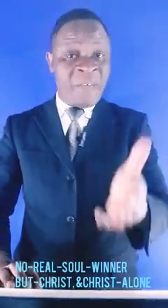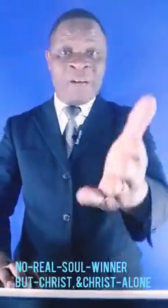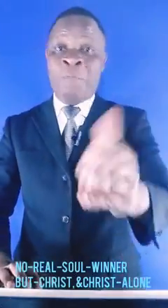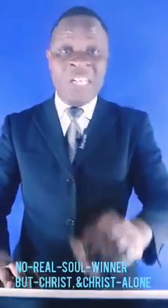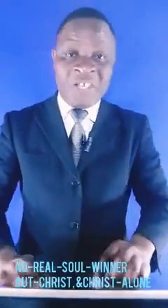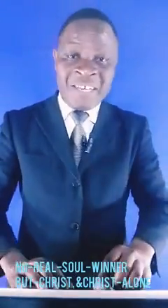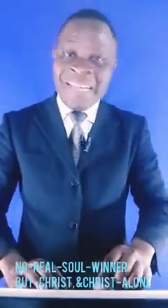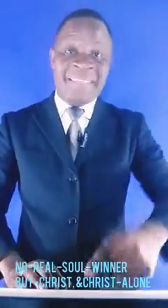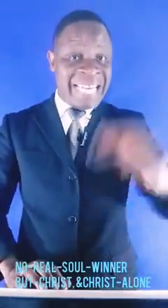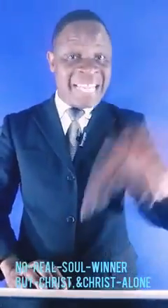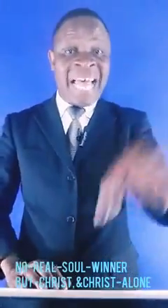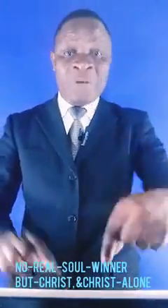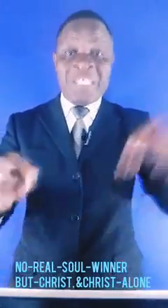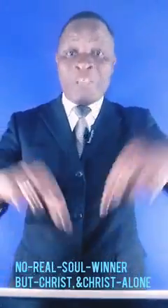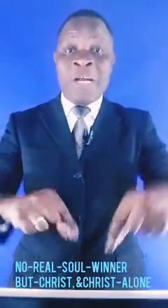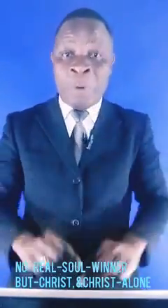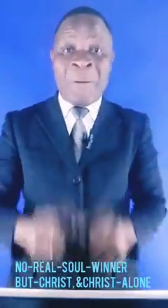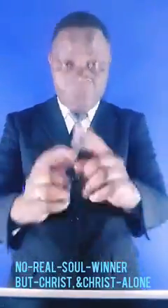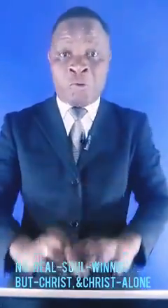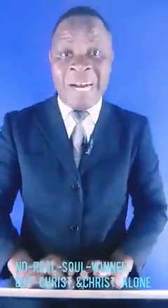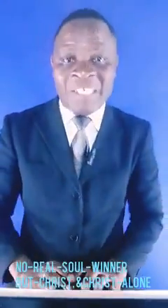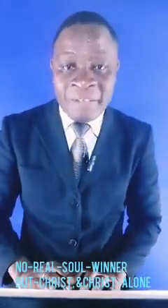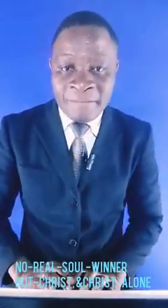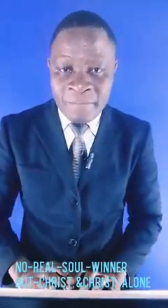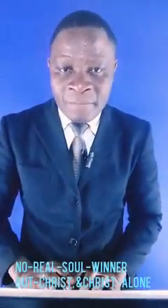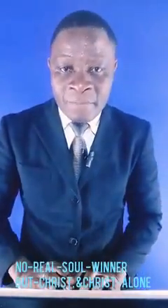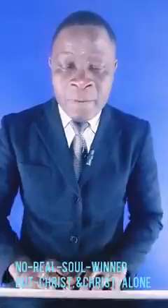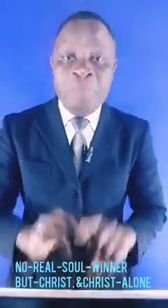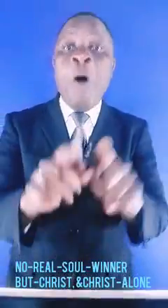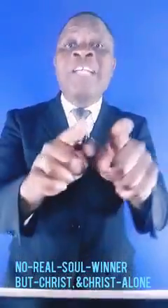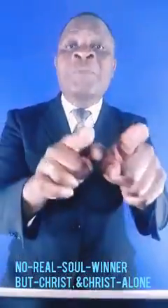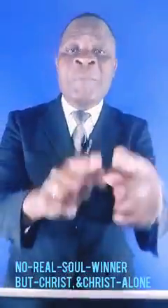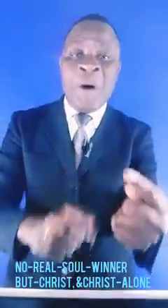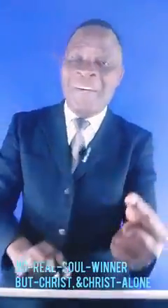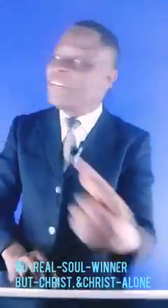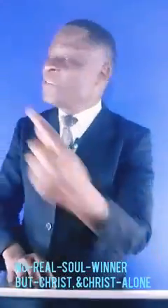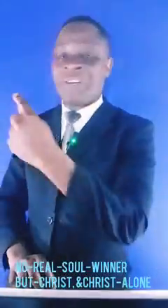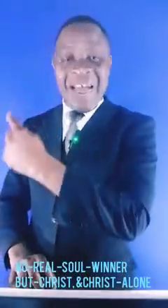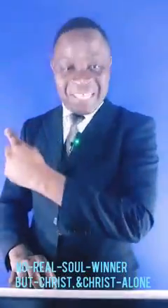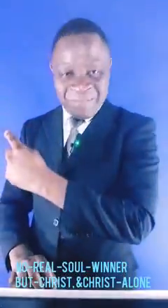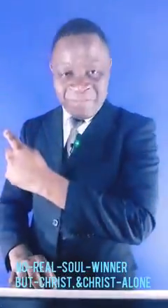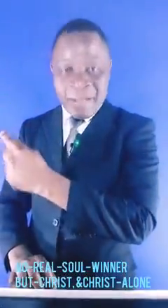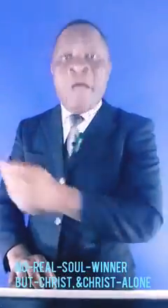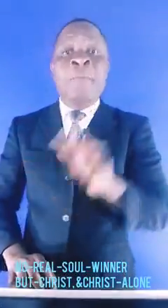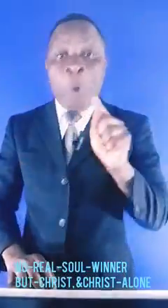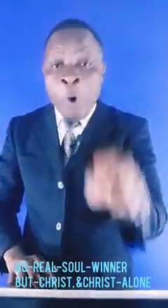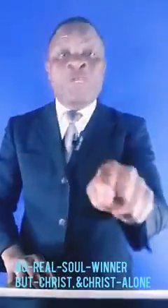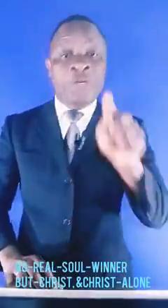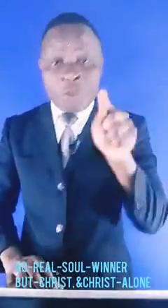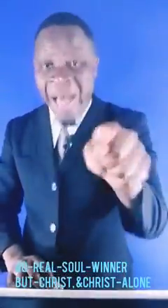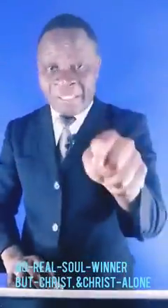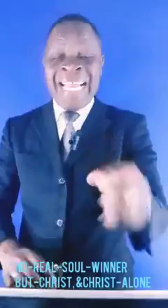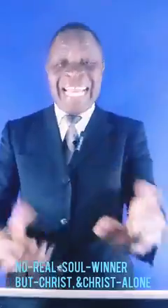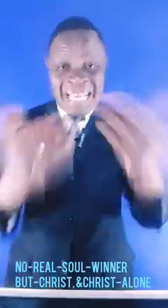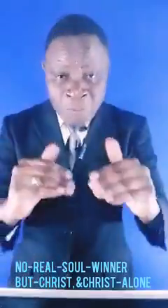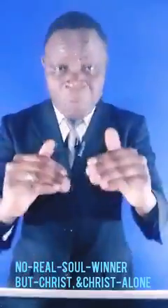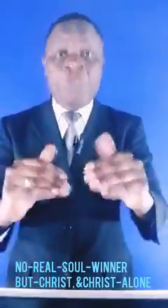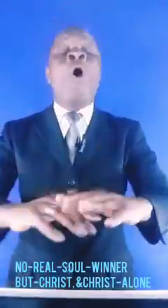fellow preachers, the next time you stand on a pulpit to preach, point people to Christ. Put your trust. Let us put all